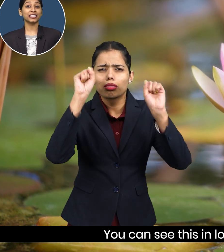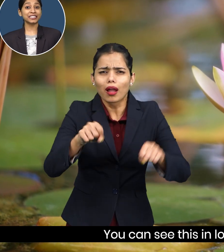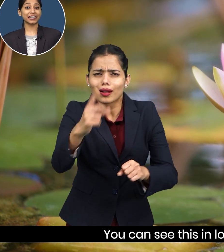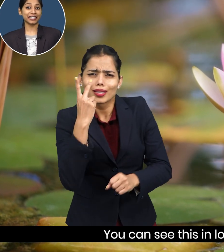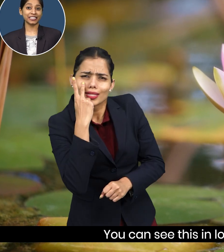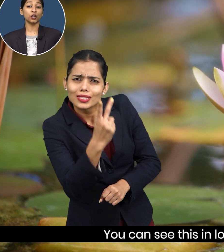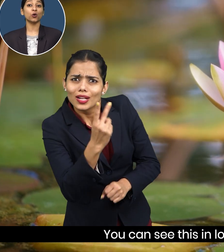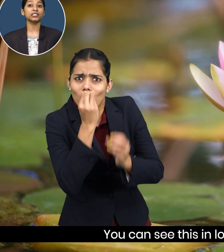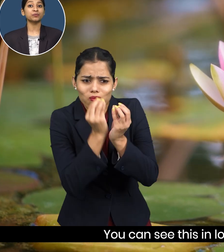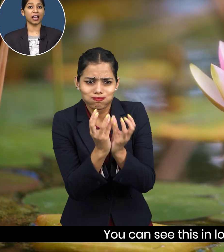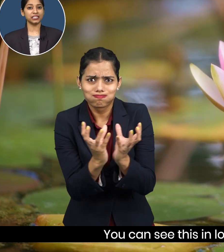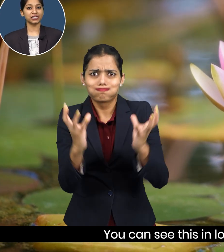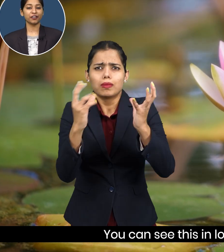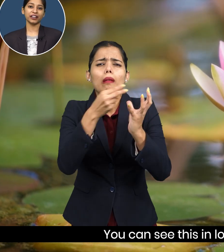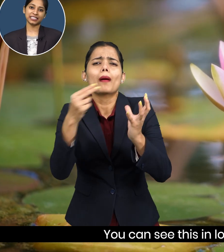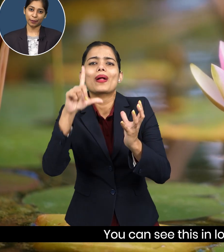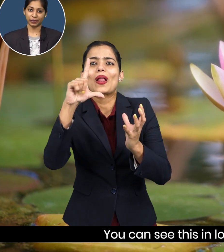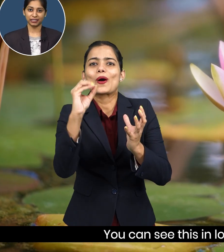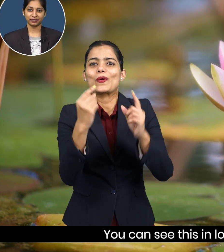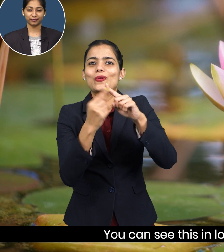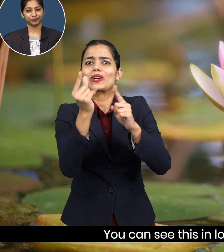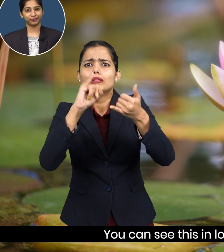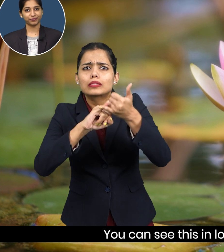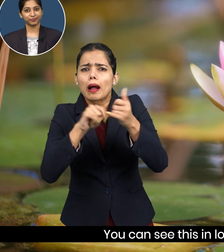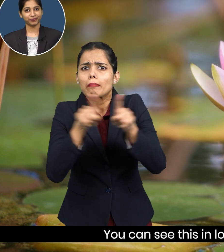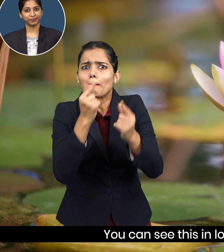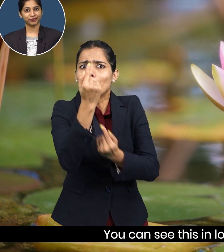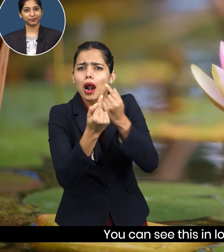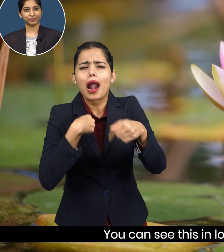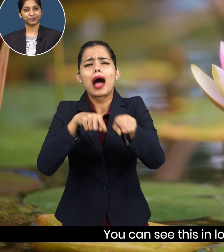You can see this in lotus plants, for example.